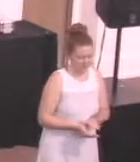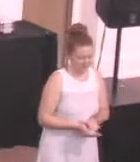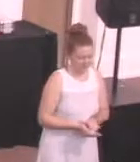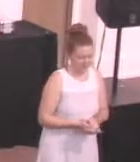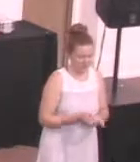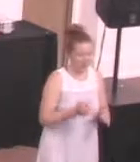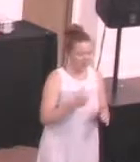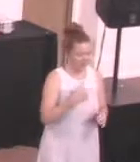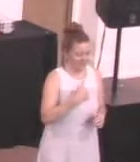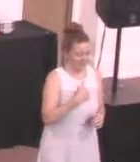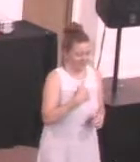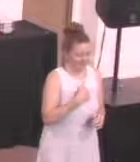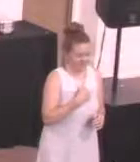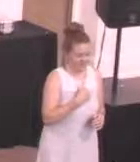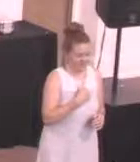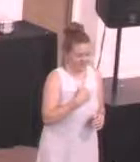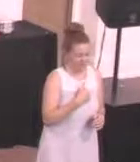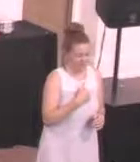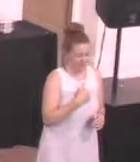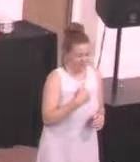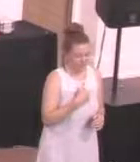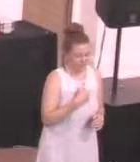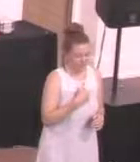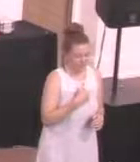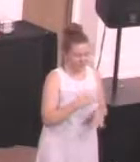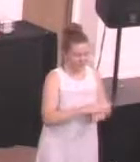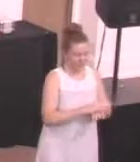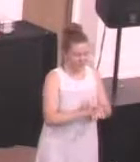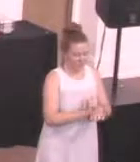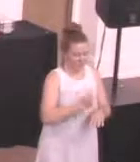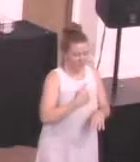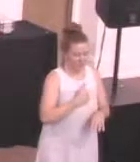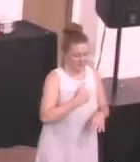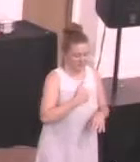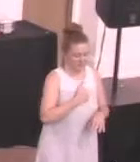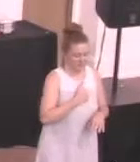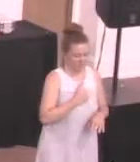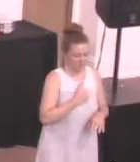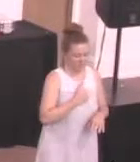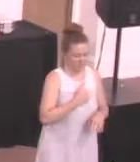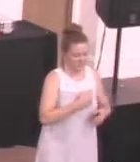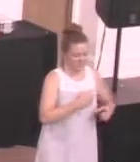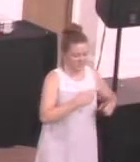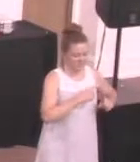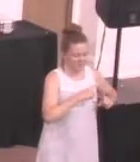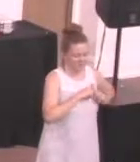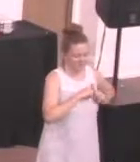so that I can call myself saved.